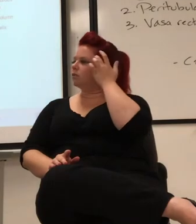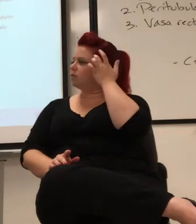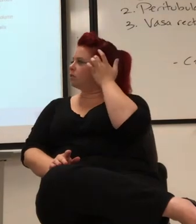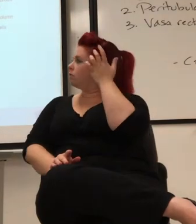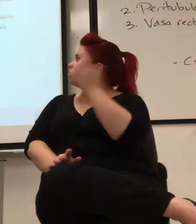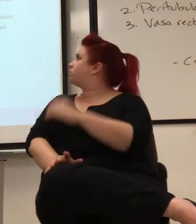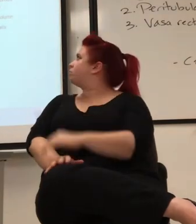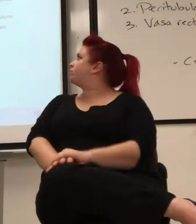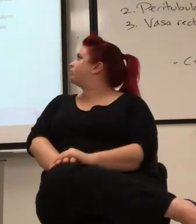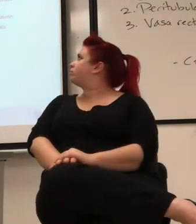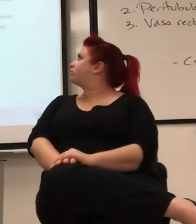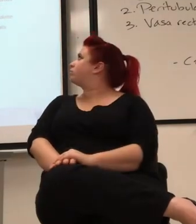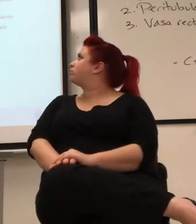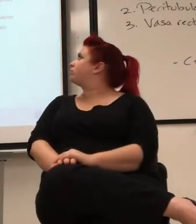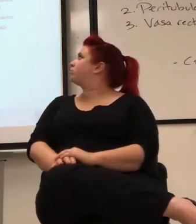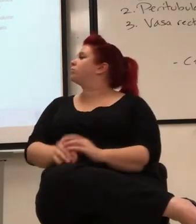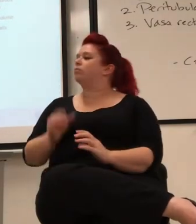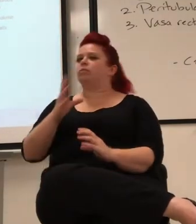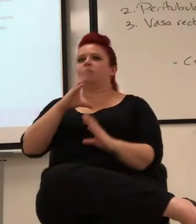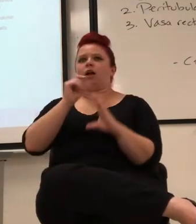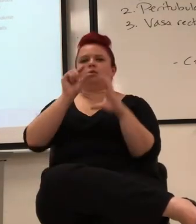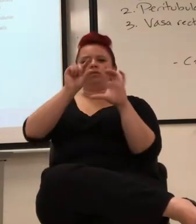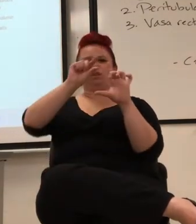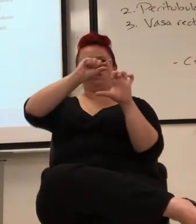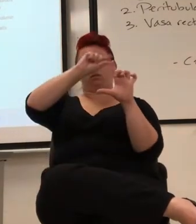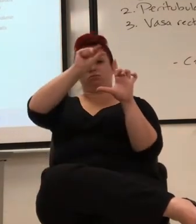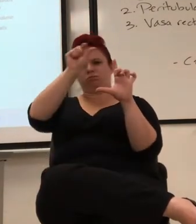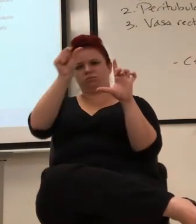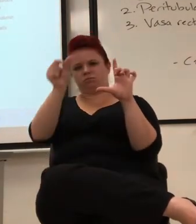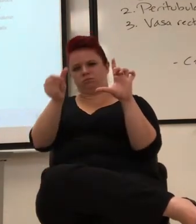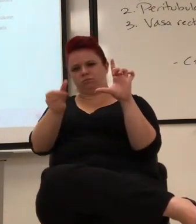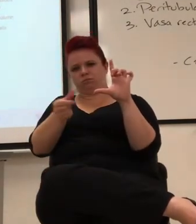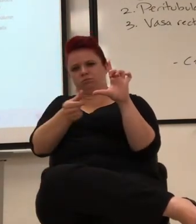I mean, first off, this region out here